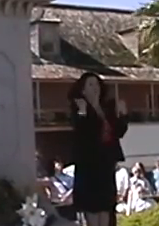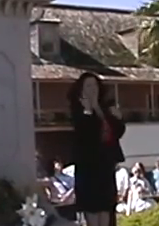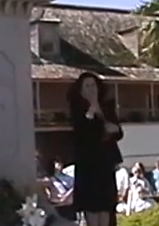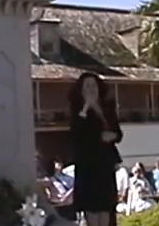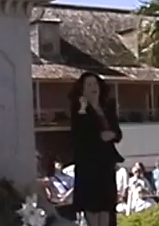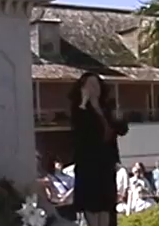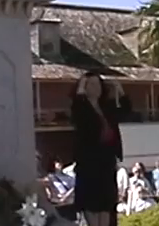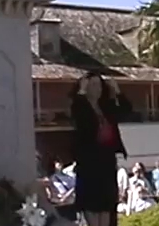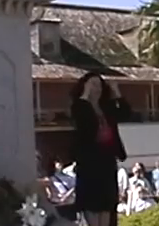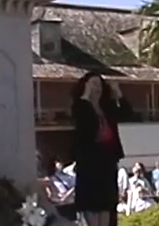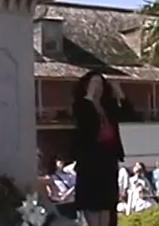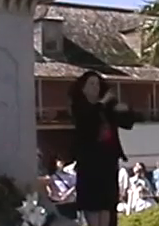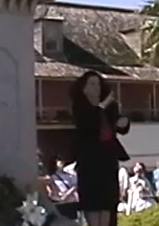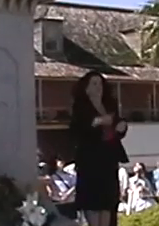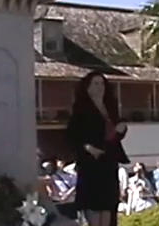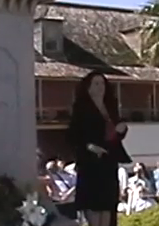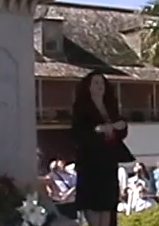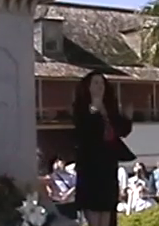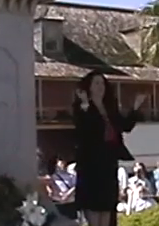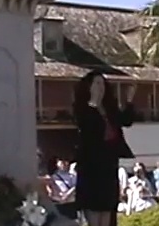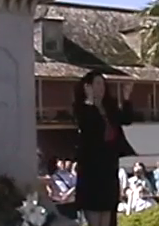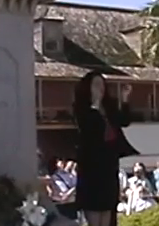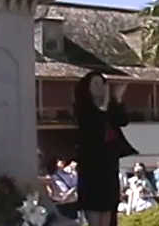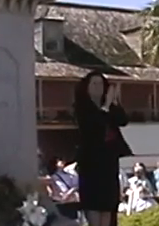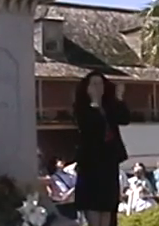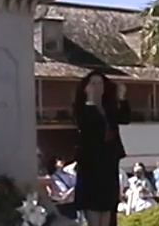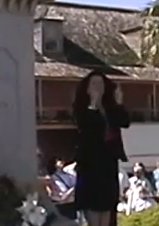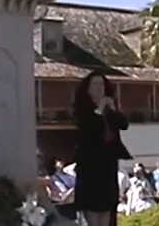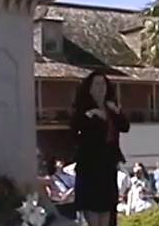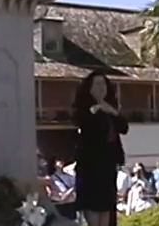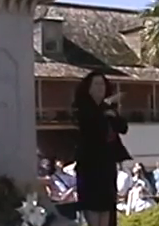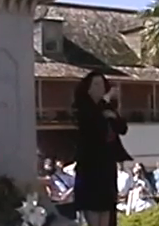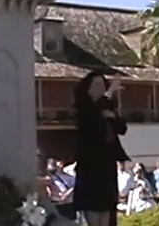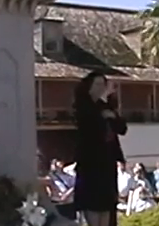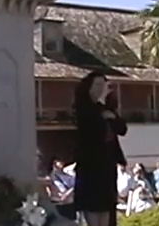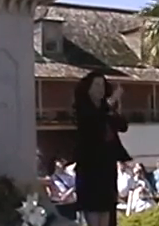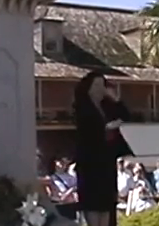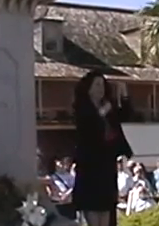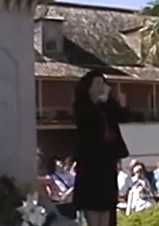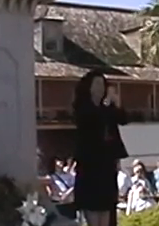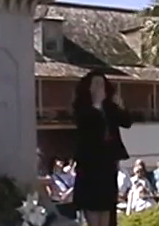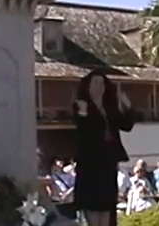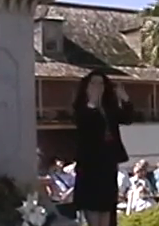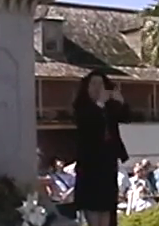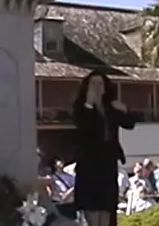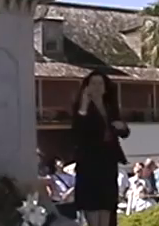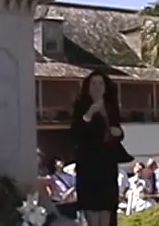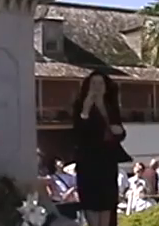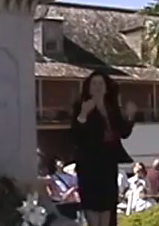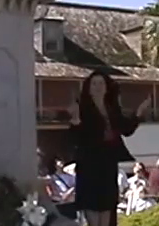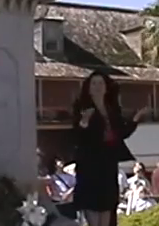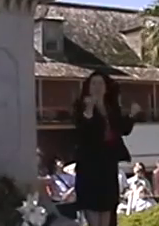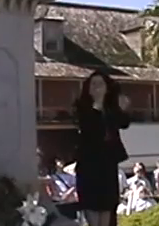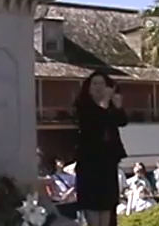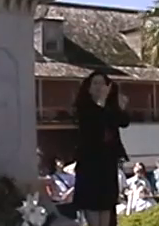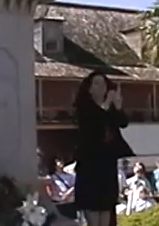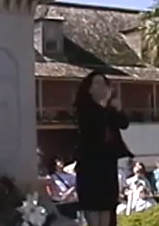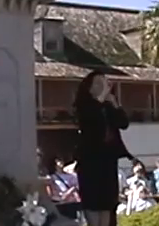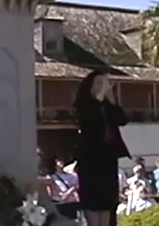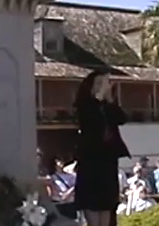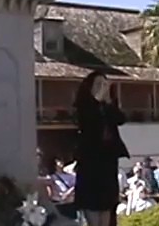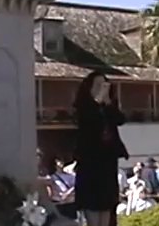to celebrate with you 500 years of Spanish heritage here in St. Augustine,